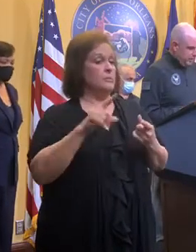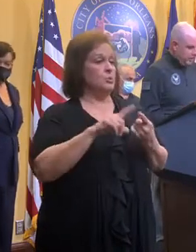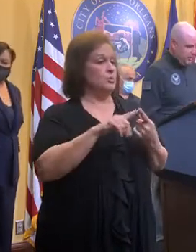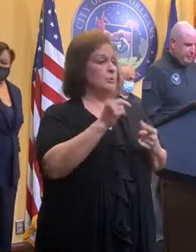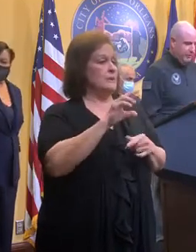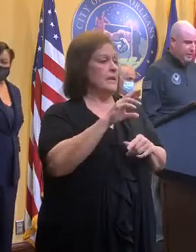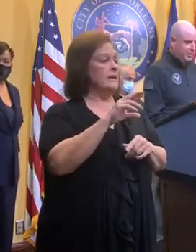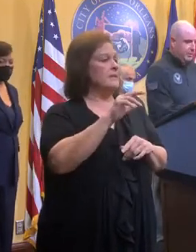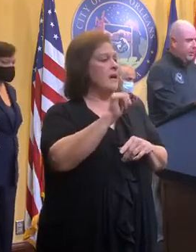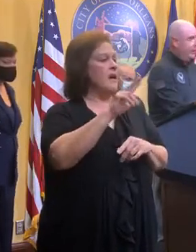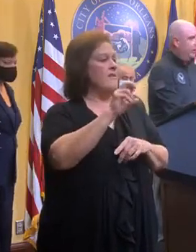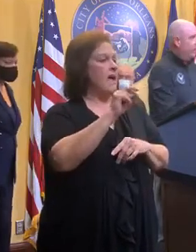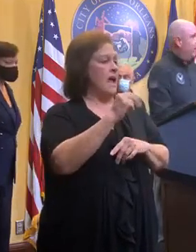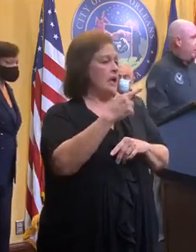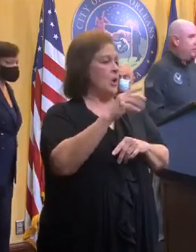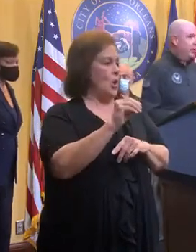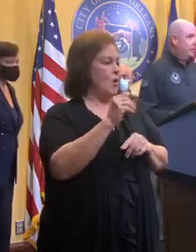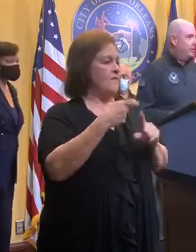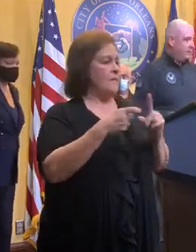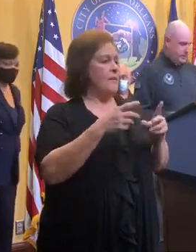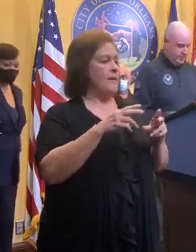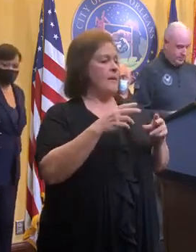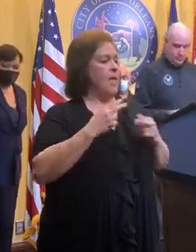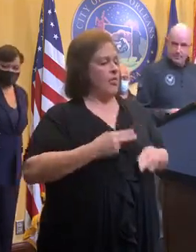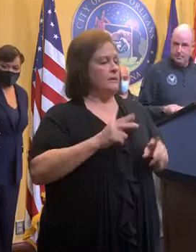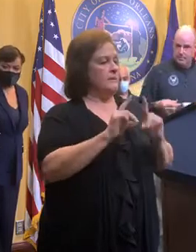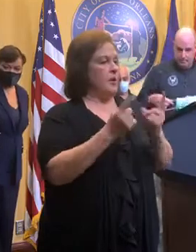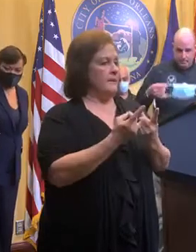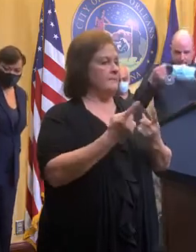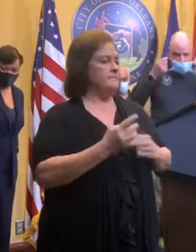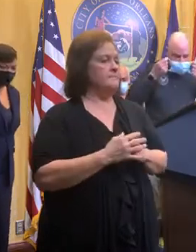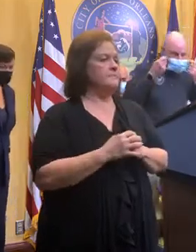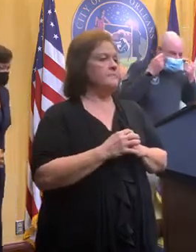to Dr. Jennifer Avegno from the Health Department. Thank you.